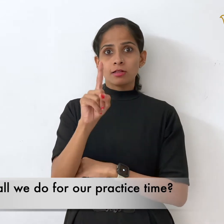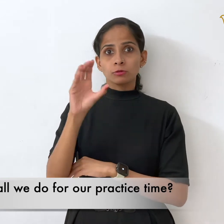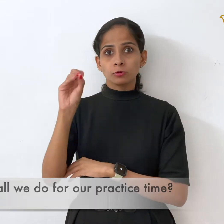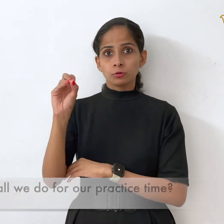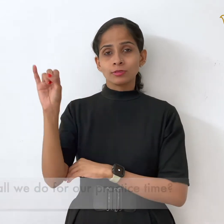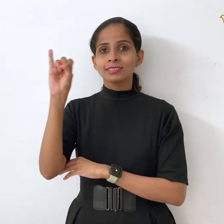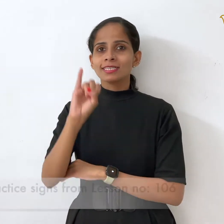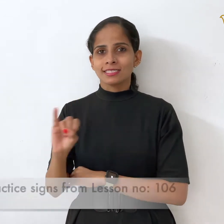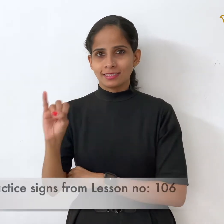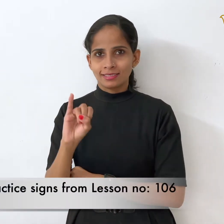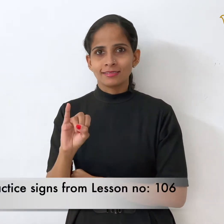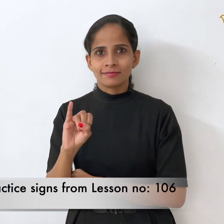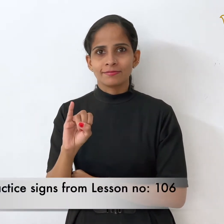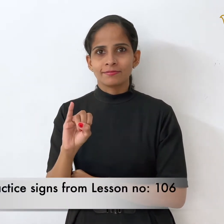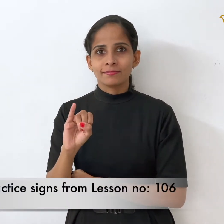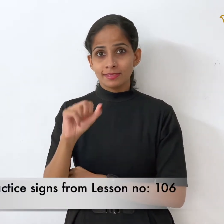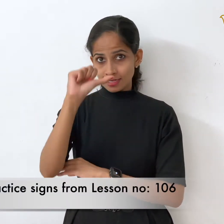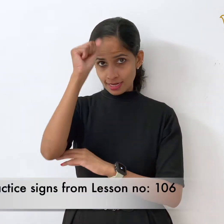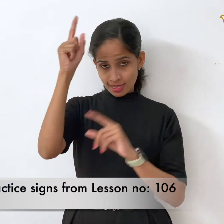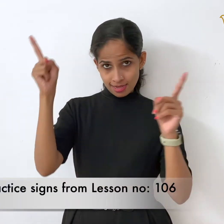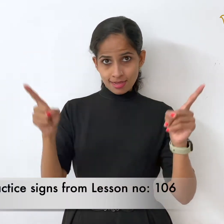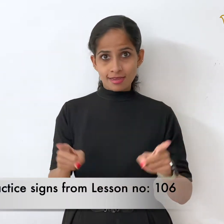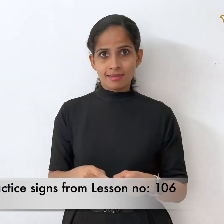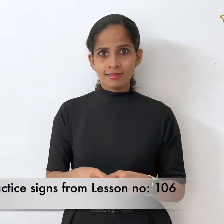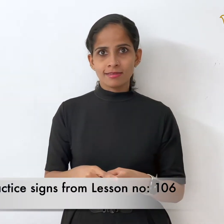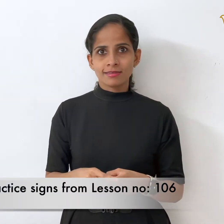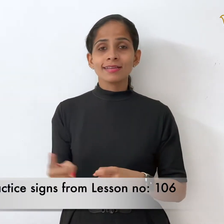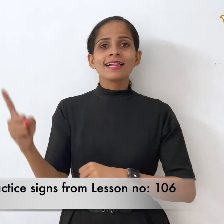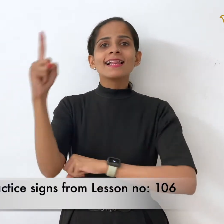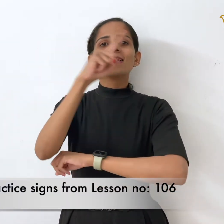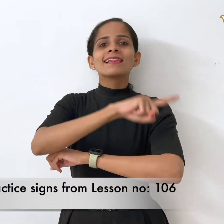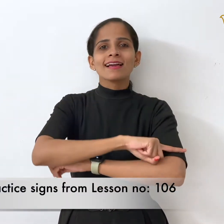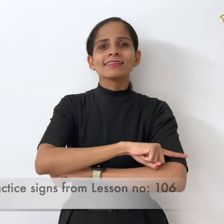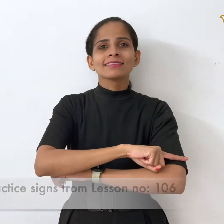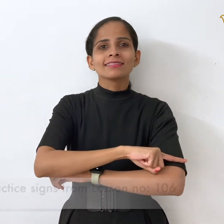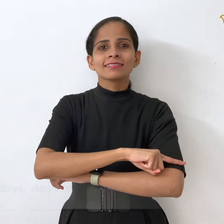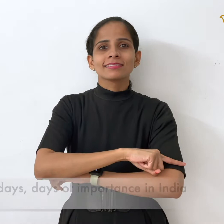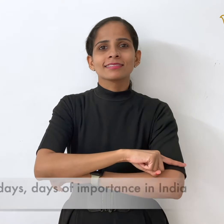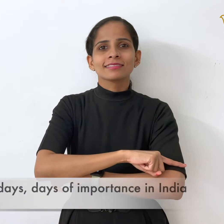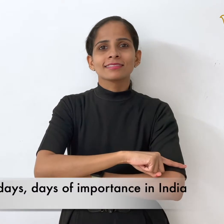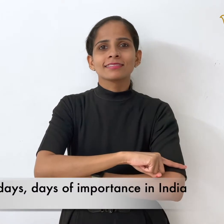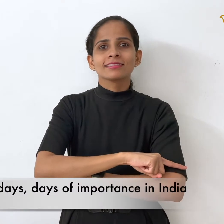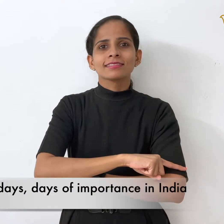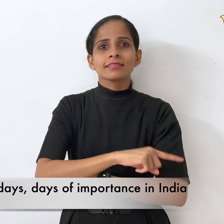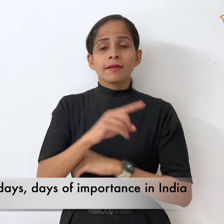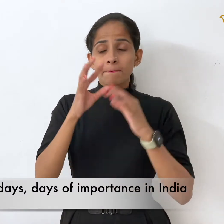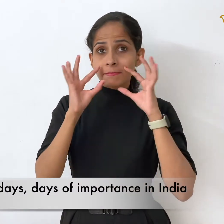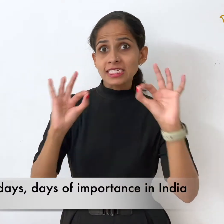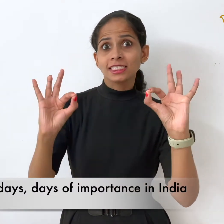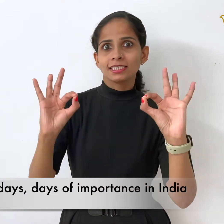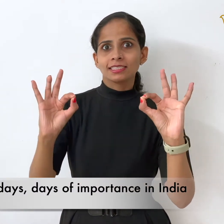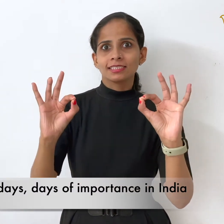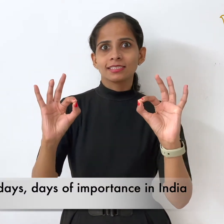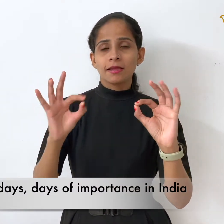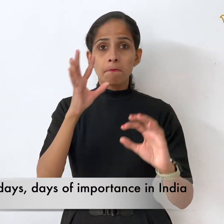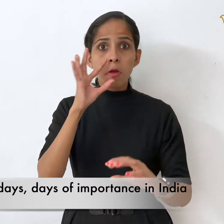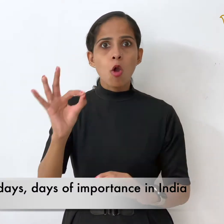number 106 on special days, the days of importance in